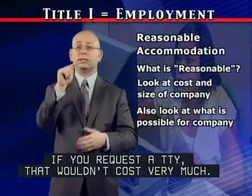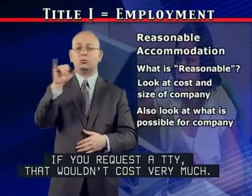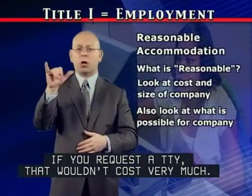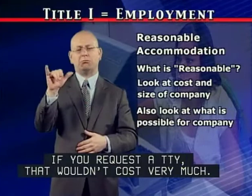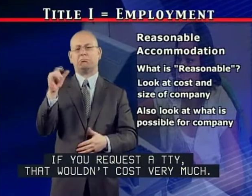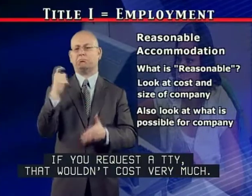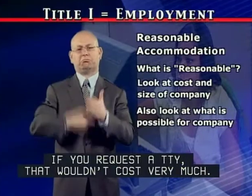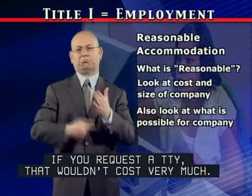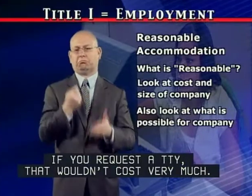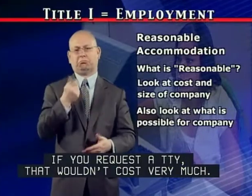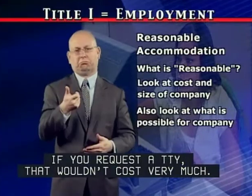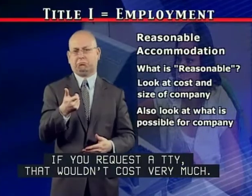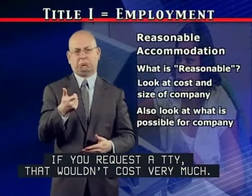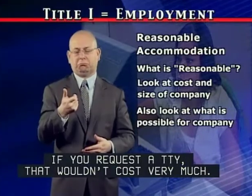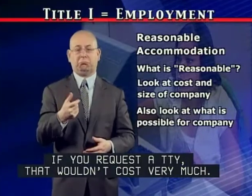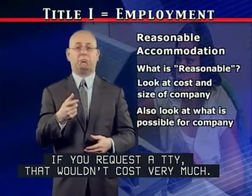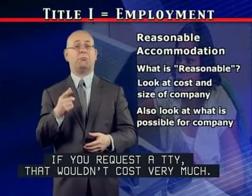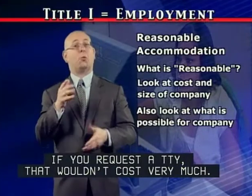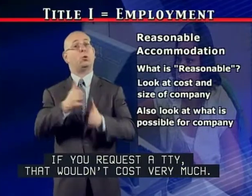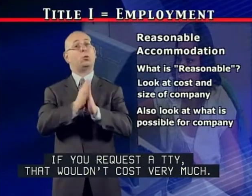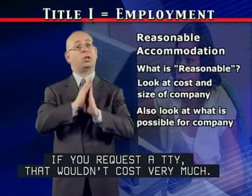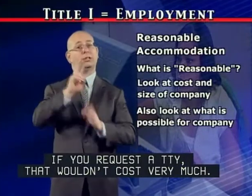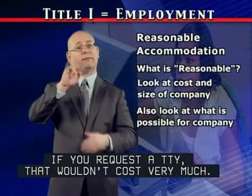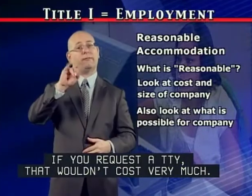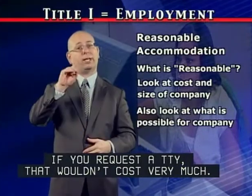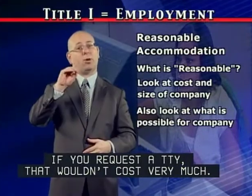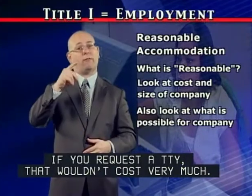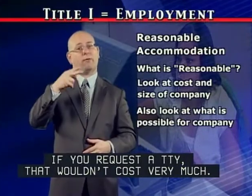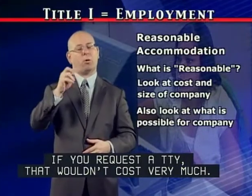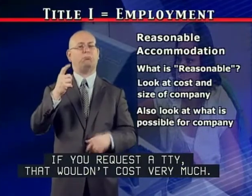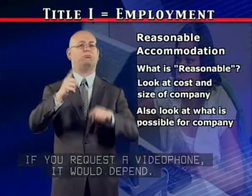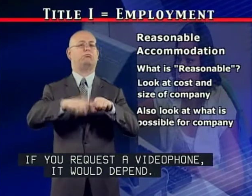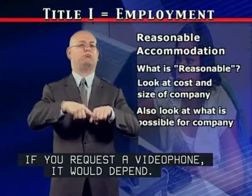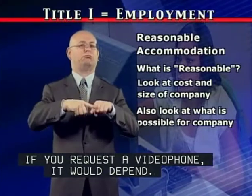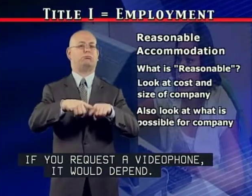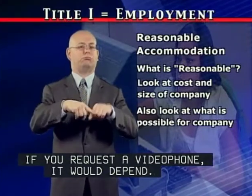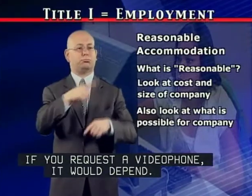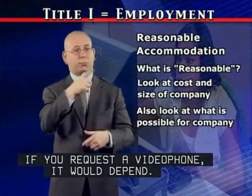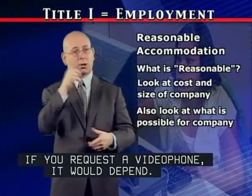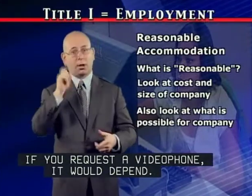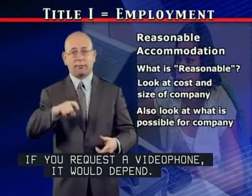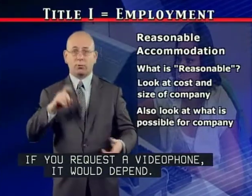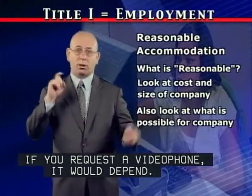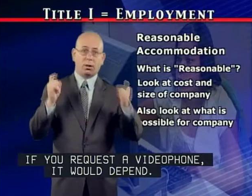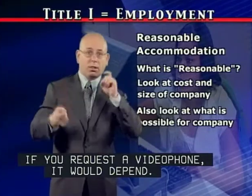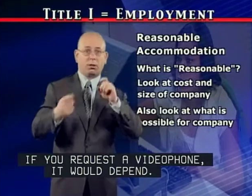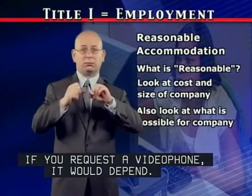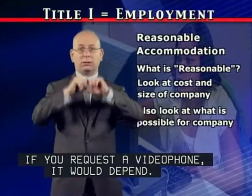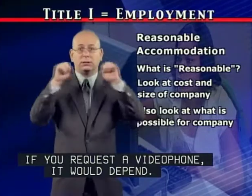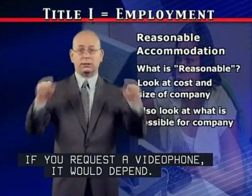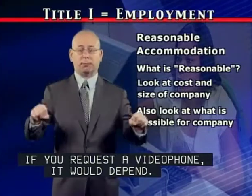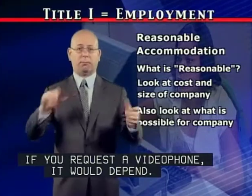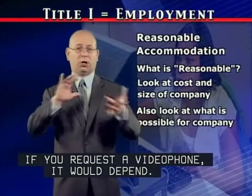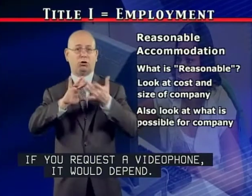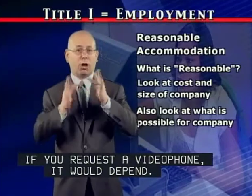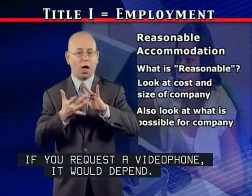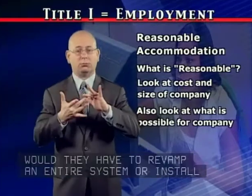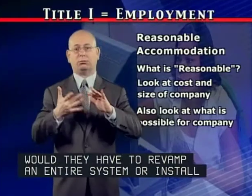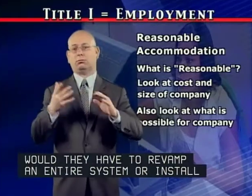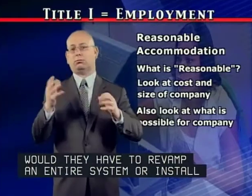If you request a TTY, that wouldn't cost very much. If you request a video phone, it would depend. Would they